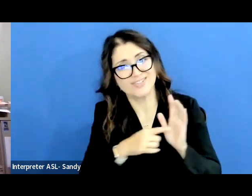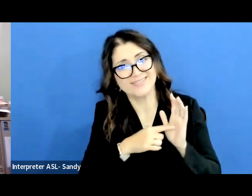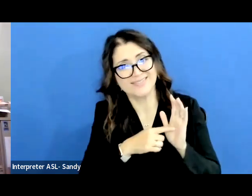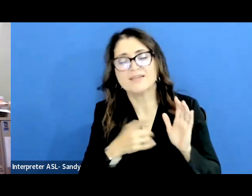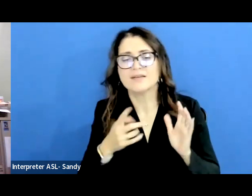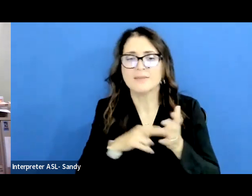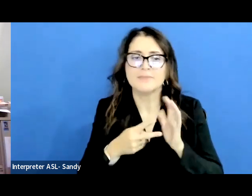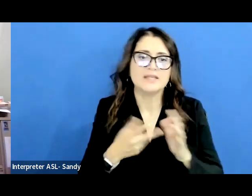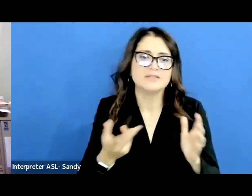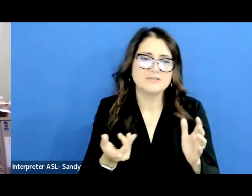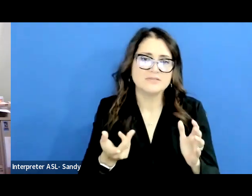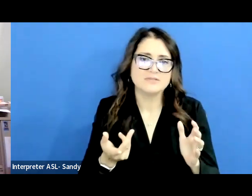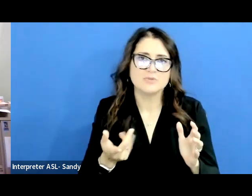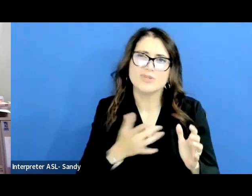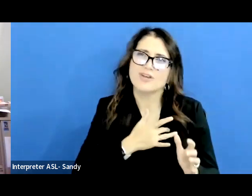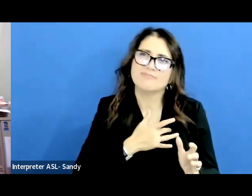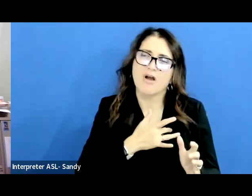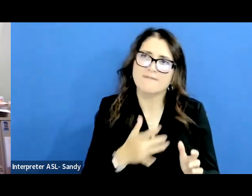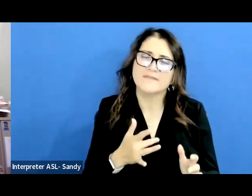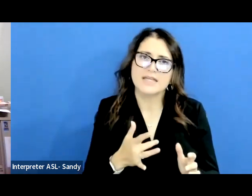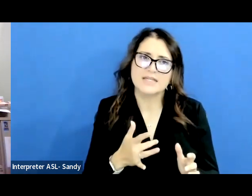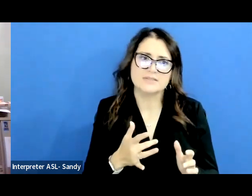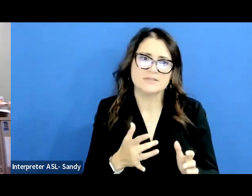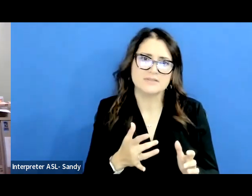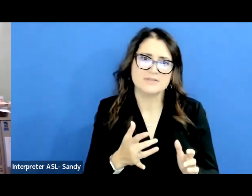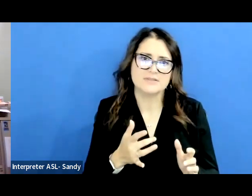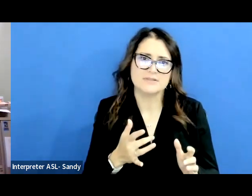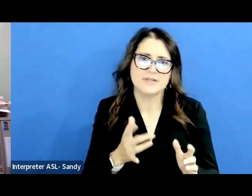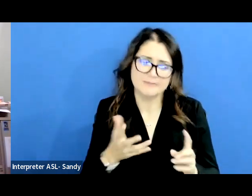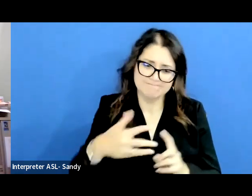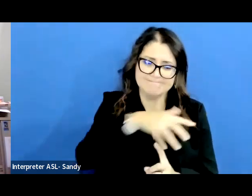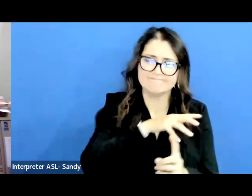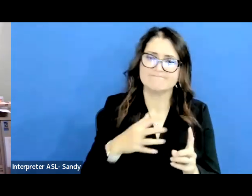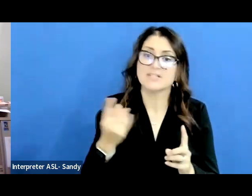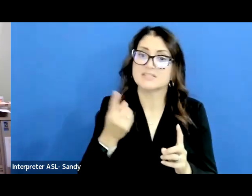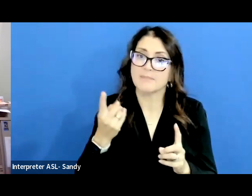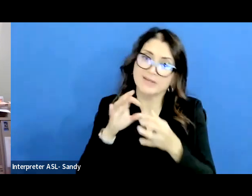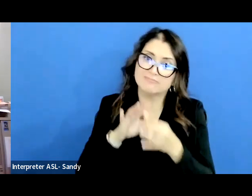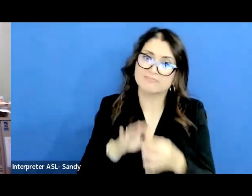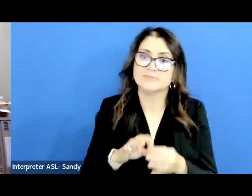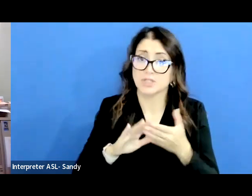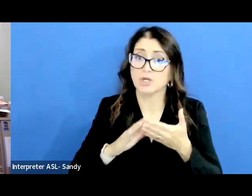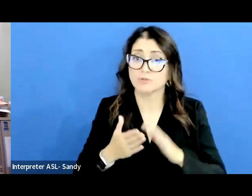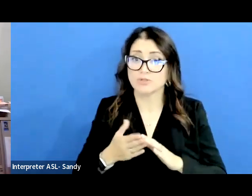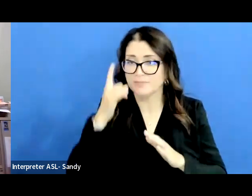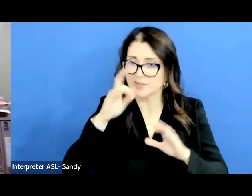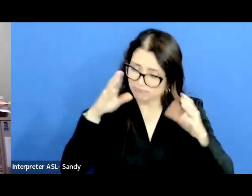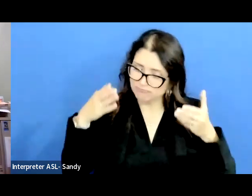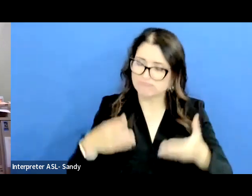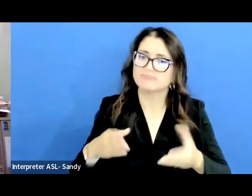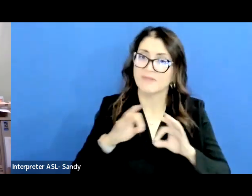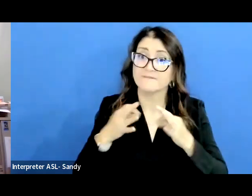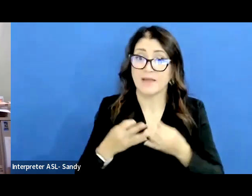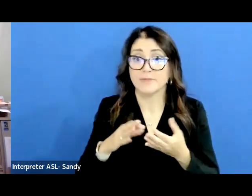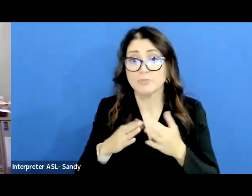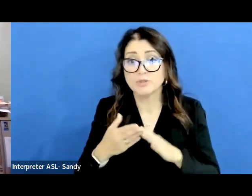our things around something that's relevant to the community, because we're centering around the family and the community. So